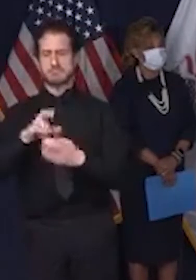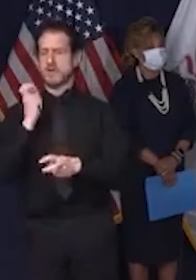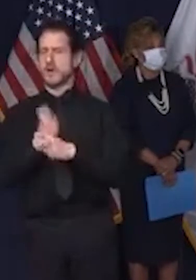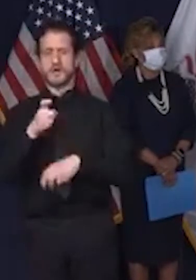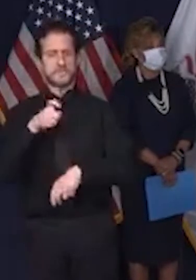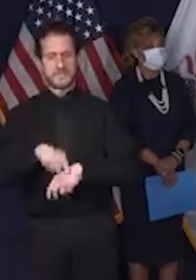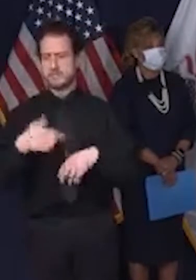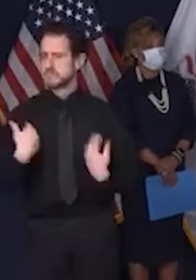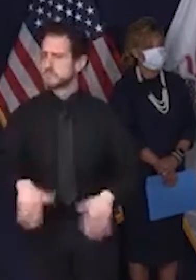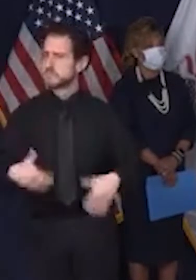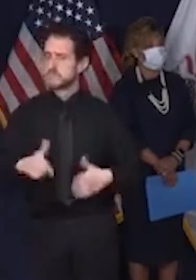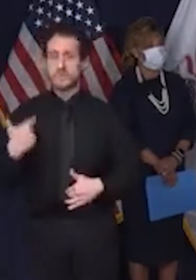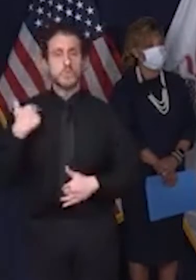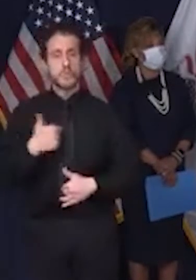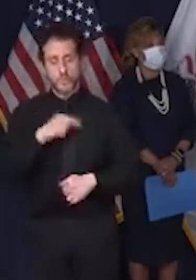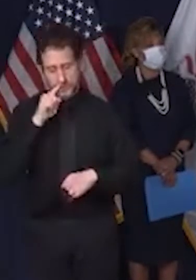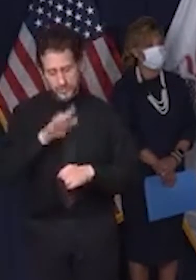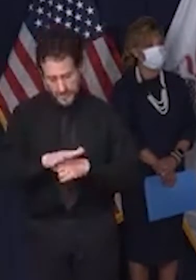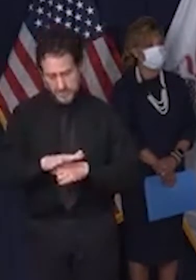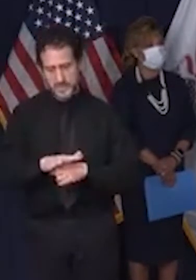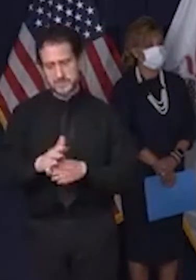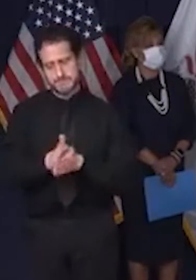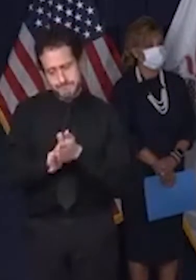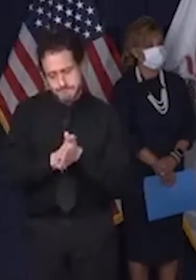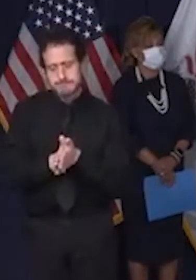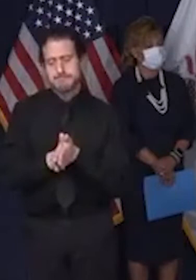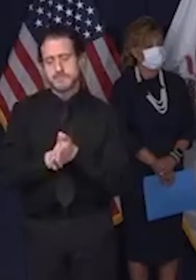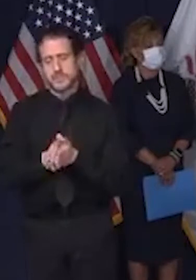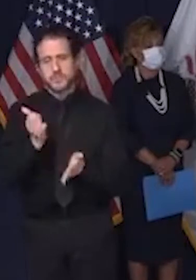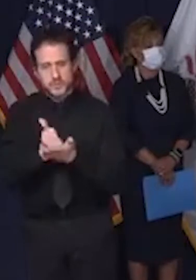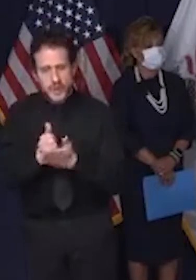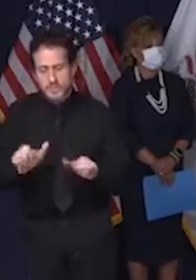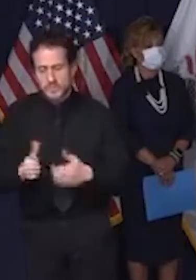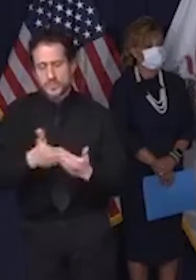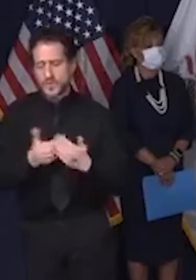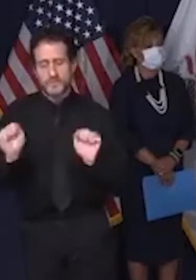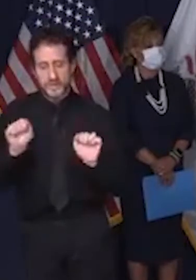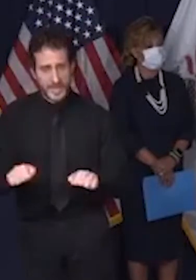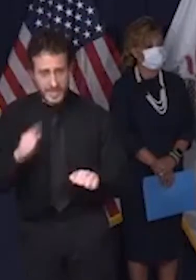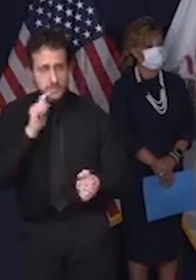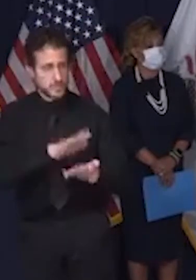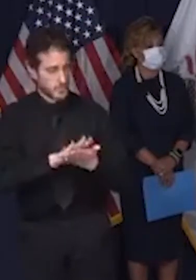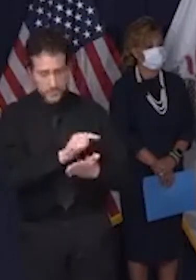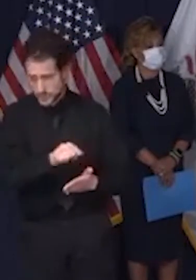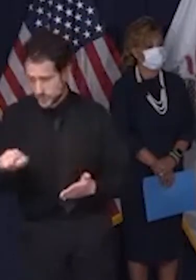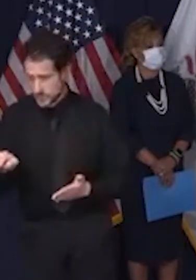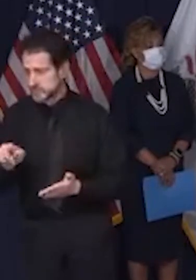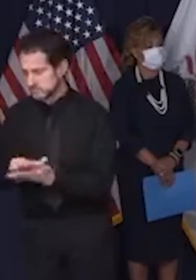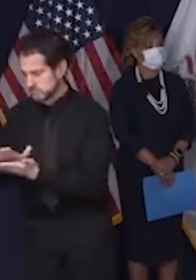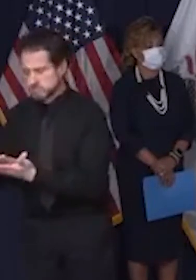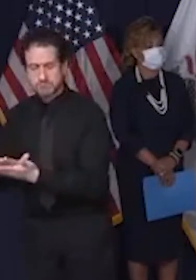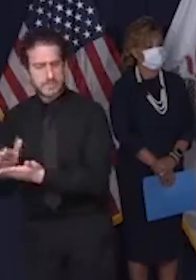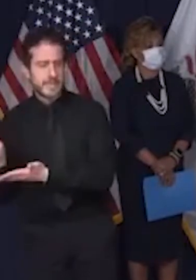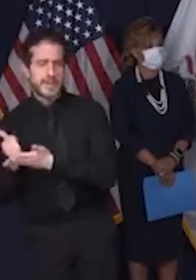committed to doing everything that we can so that schools can continue to serve as conduits to food,